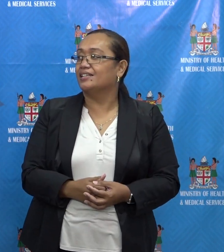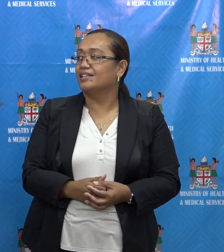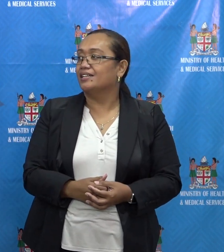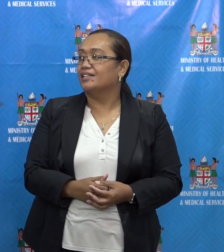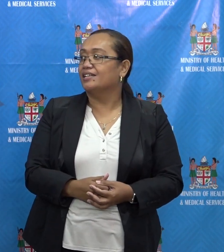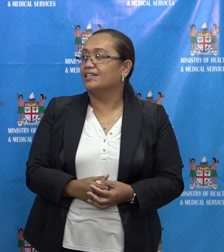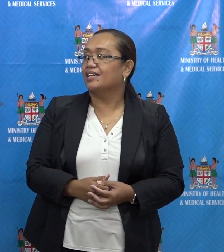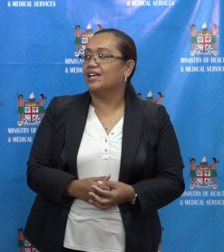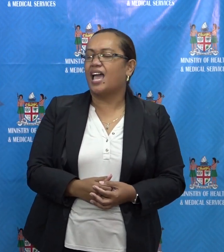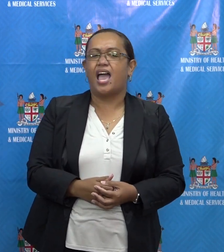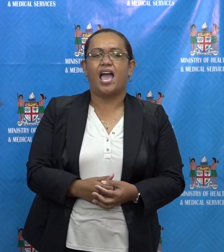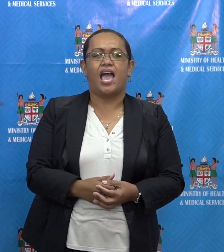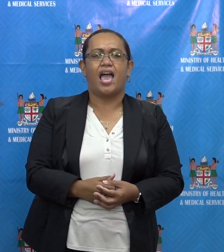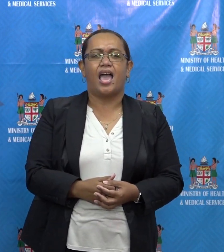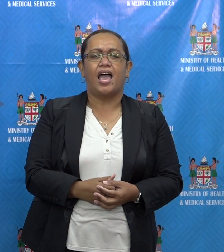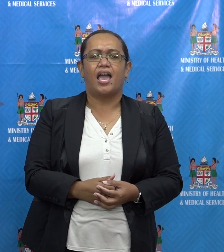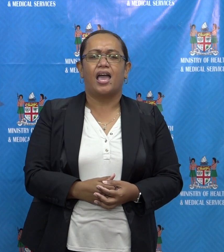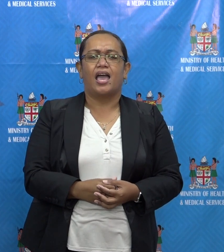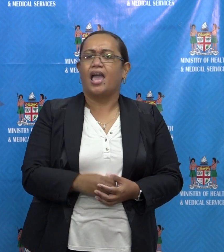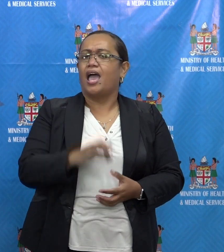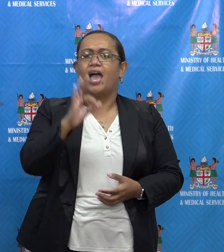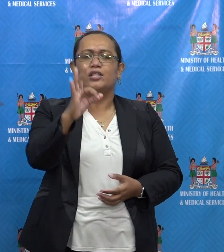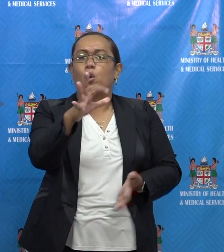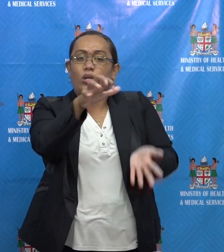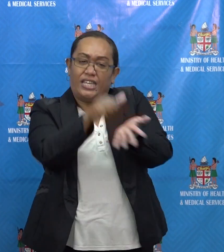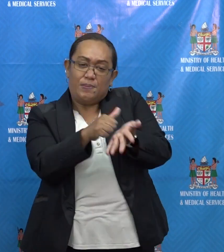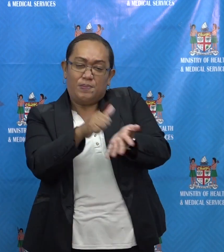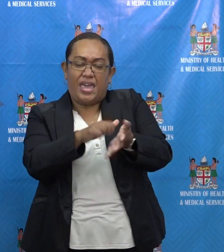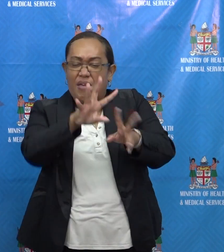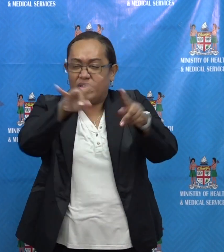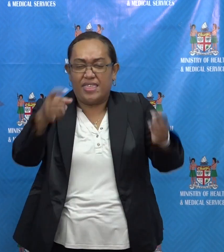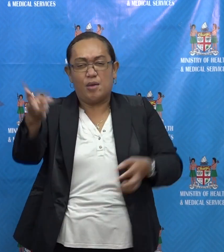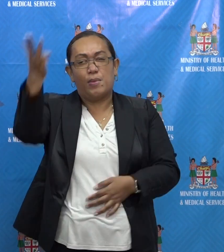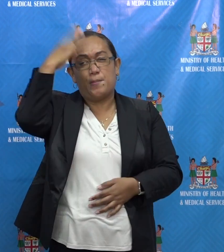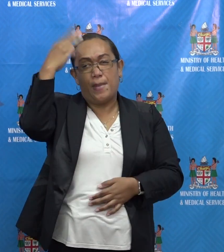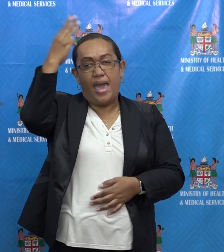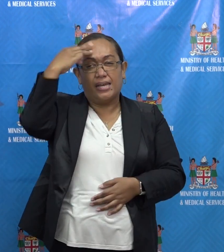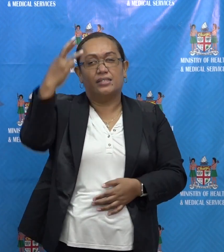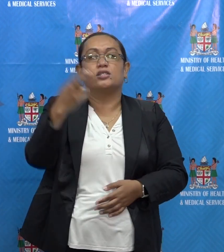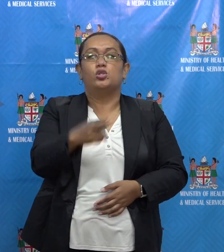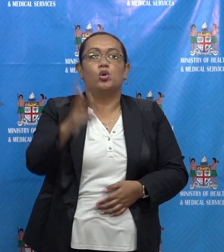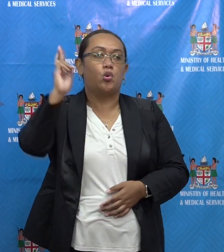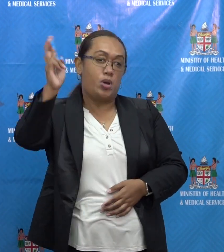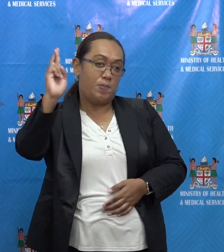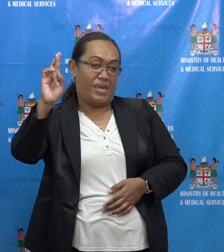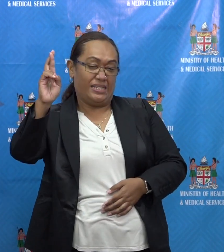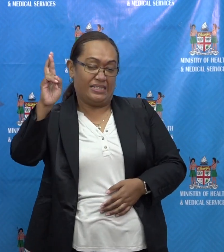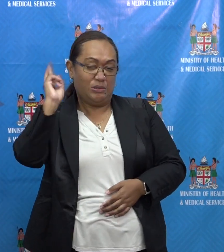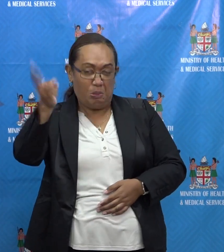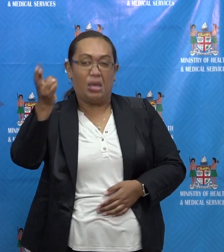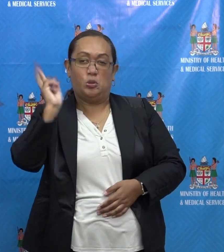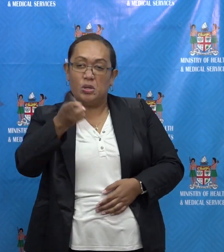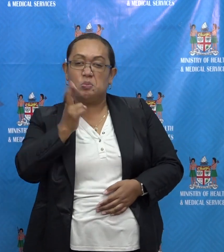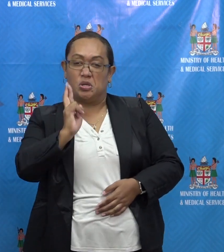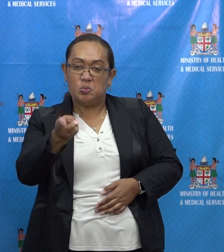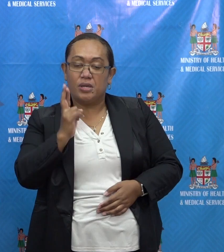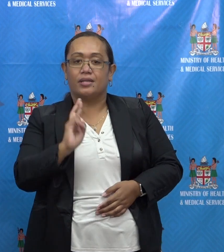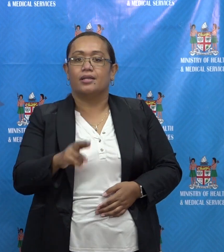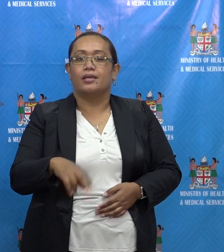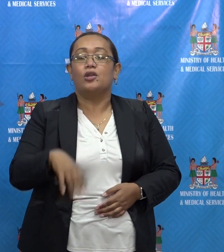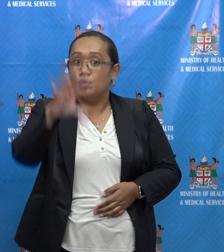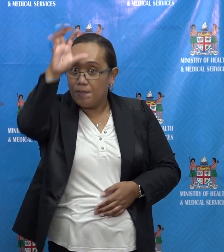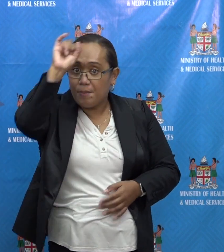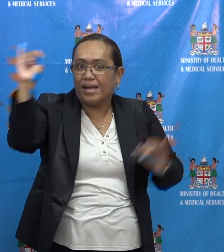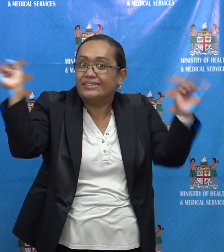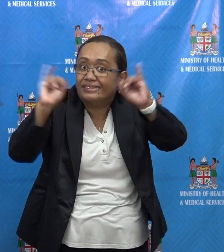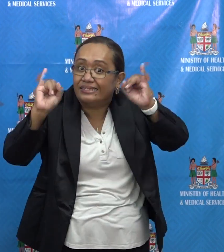did not, I don't keep every single word I say in my mind to be able to repeat it. So the essential services are the